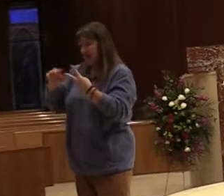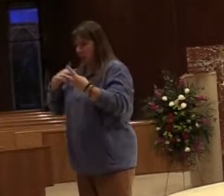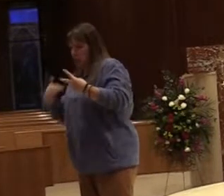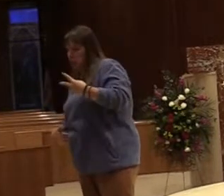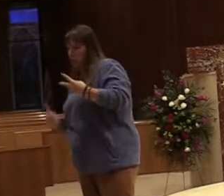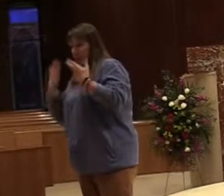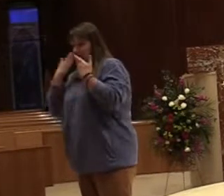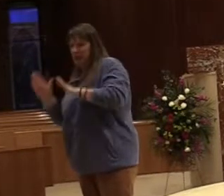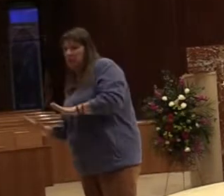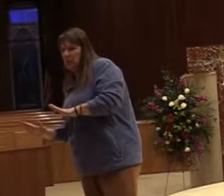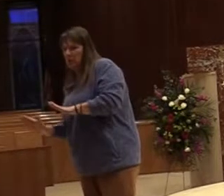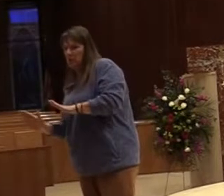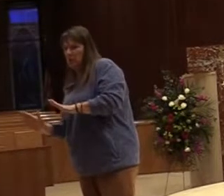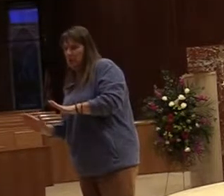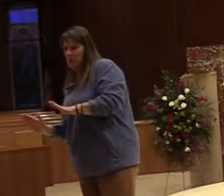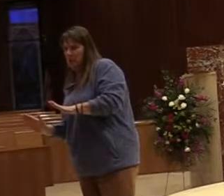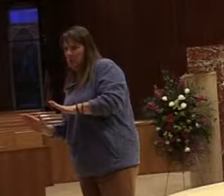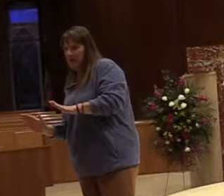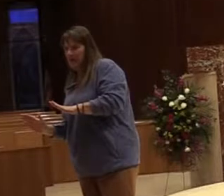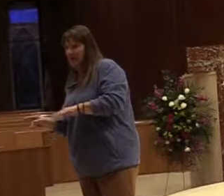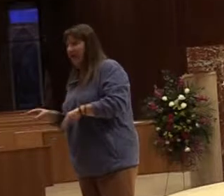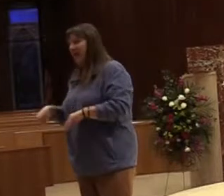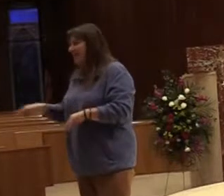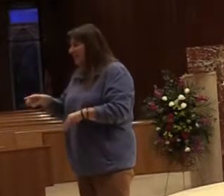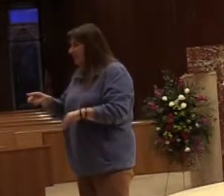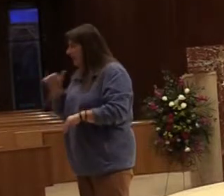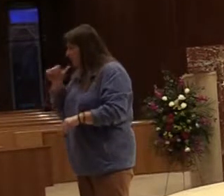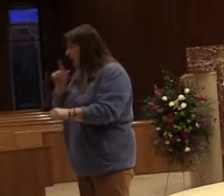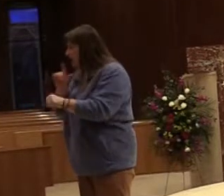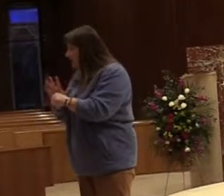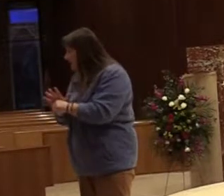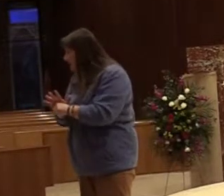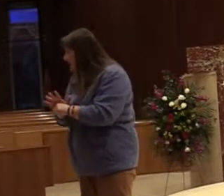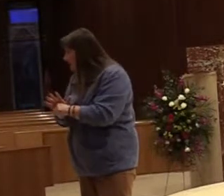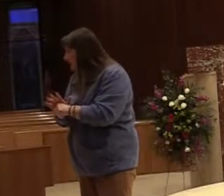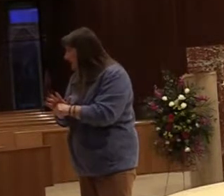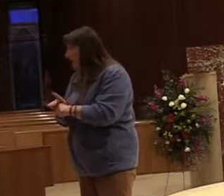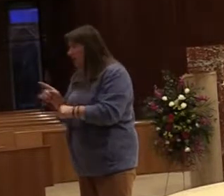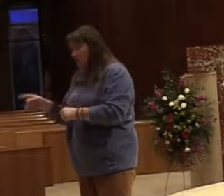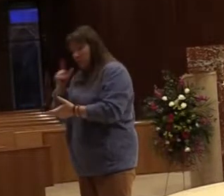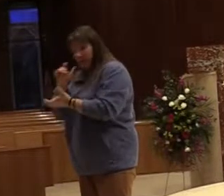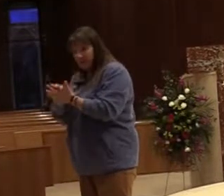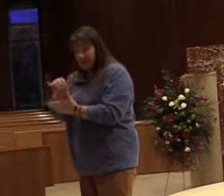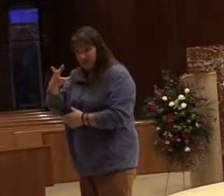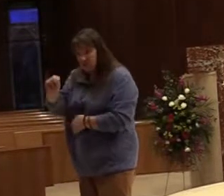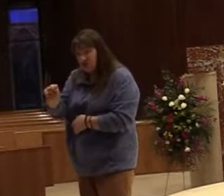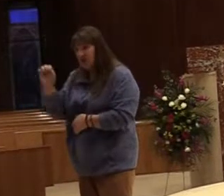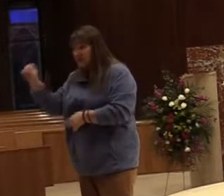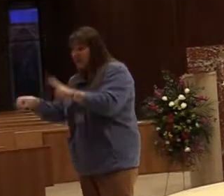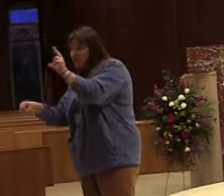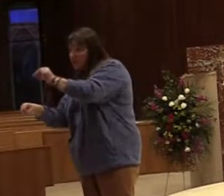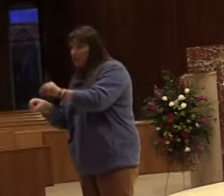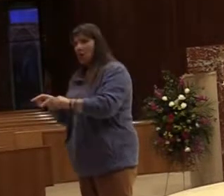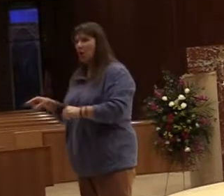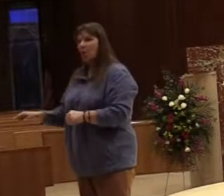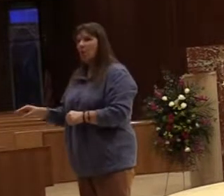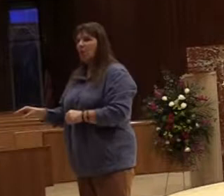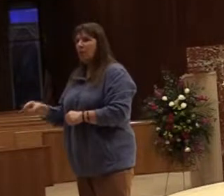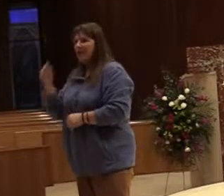they believe where John came from. They don't even seem to care about that. For they answer, well, if we say